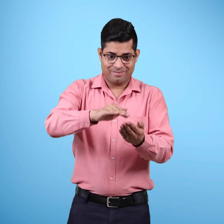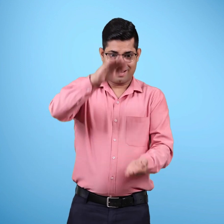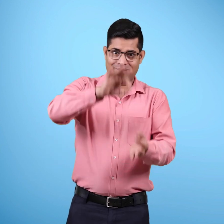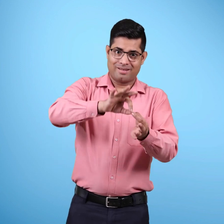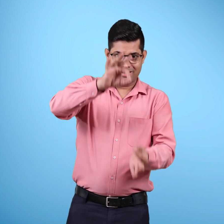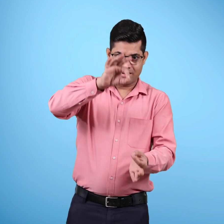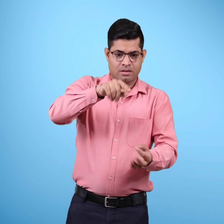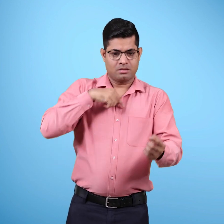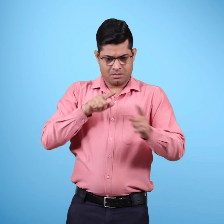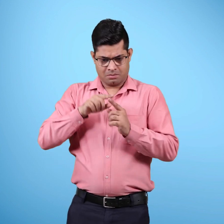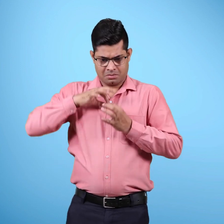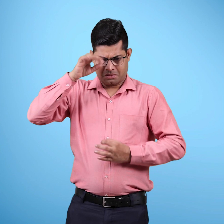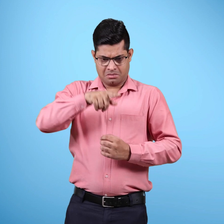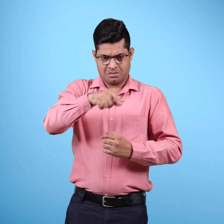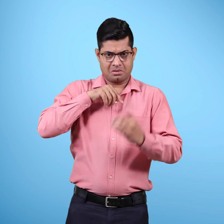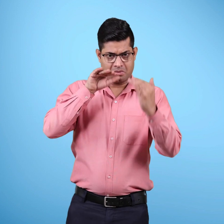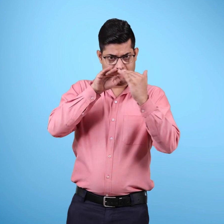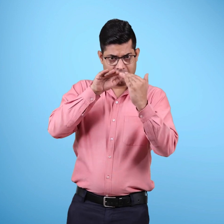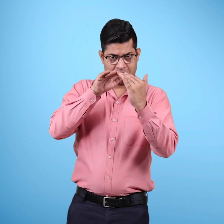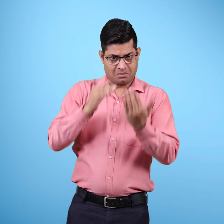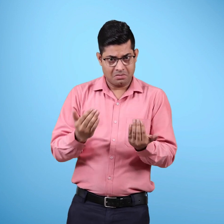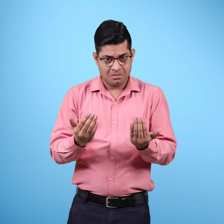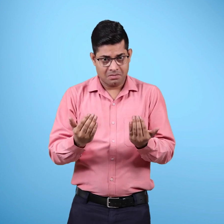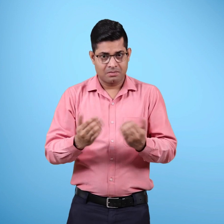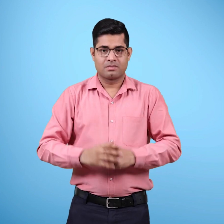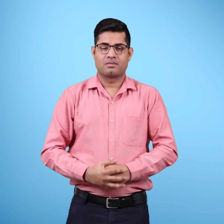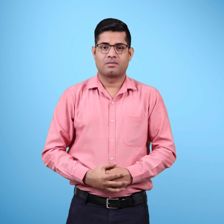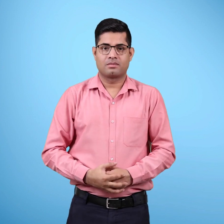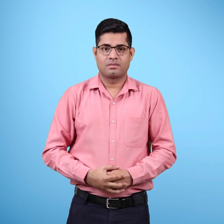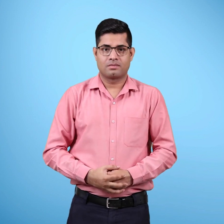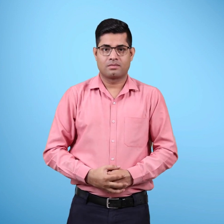2. Plants that are about your size.